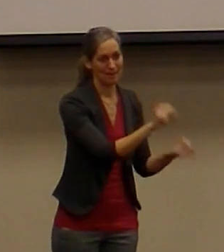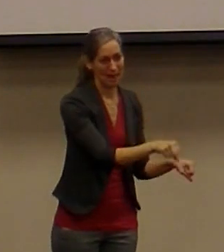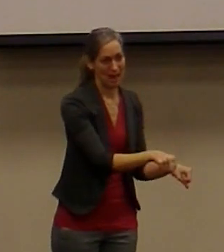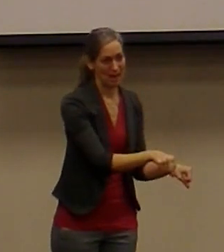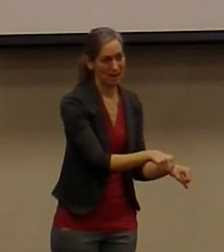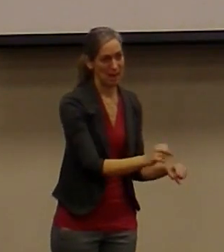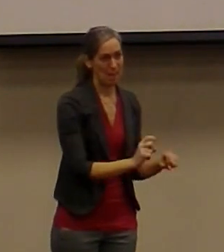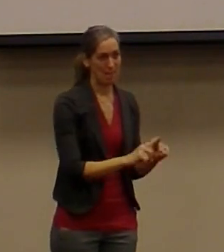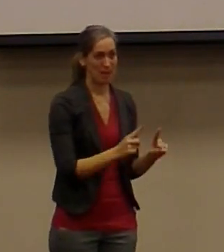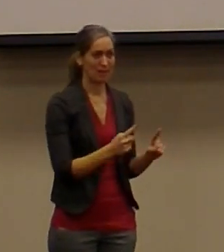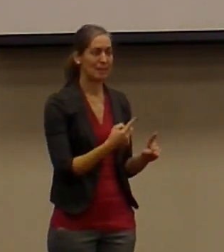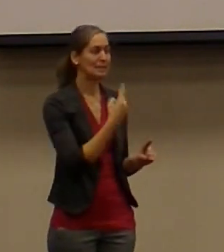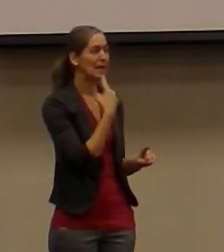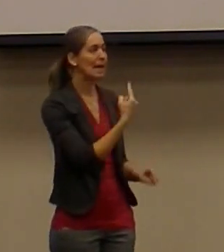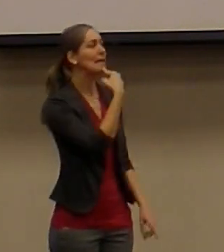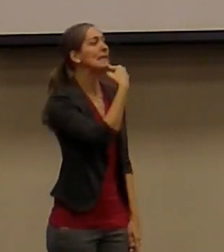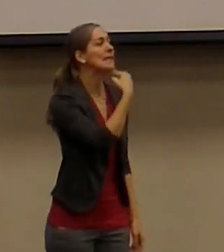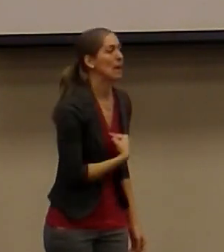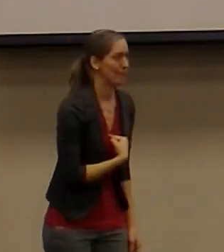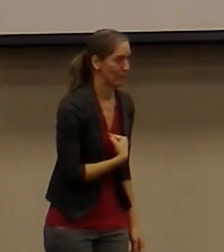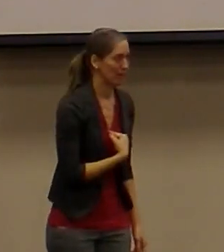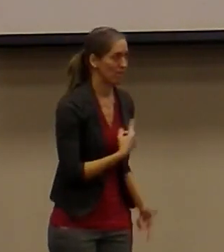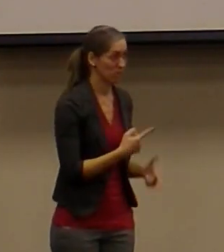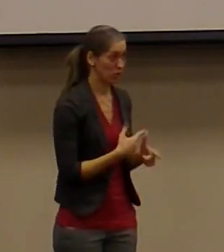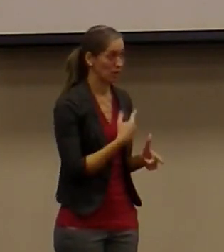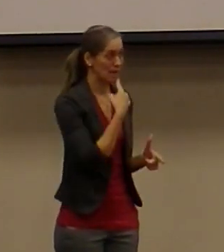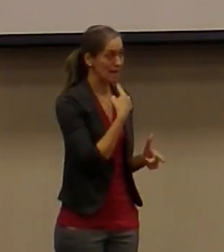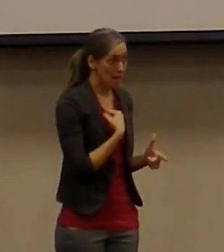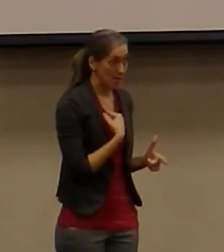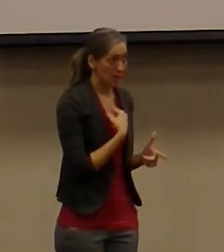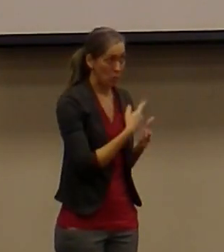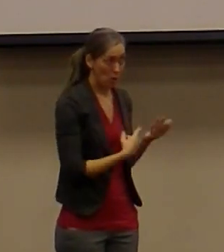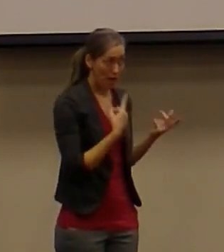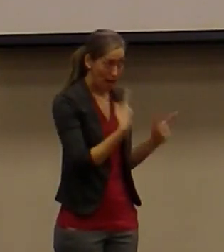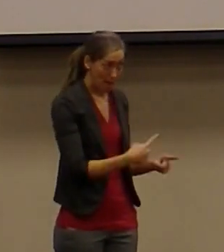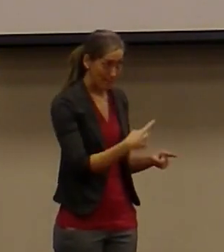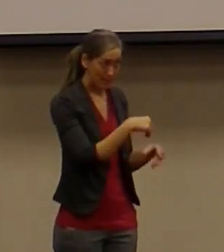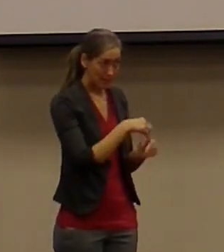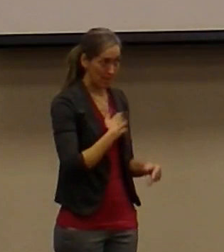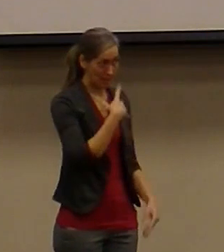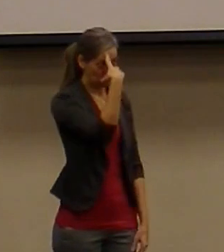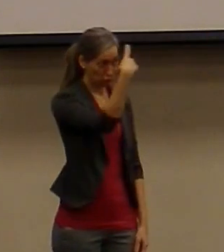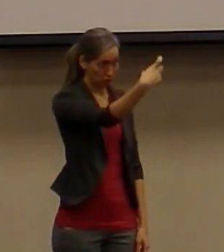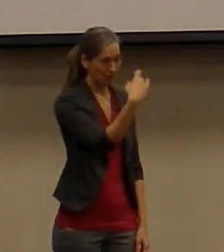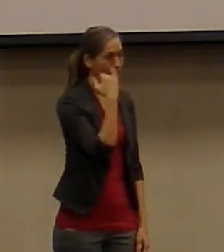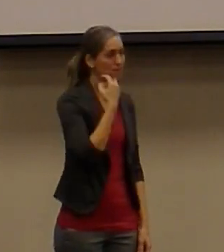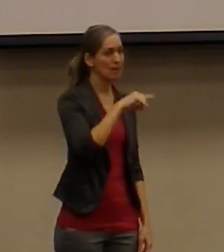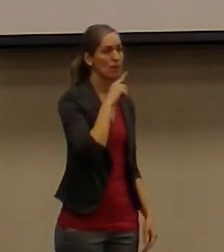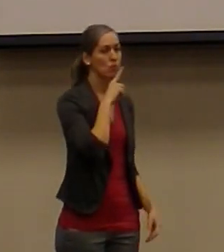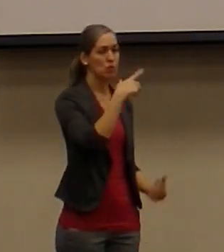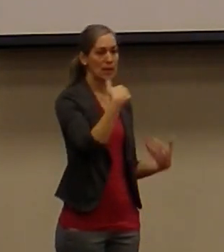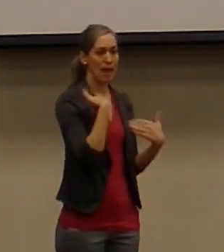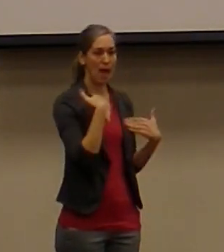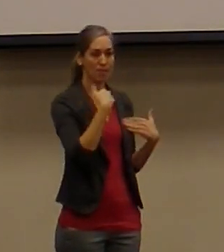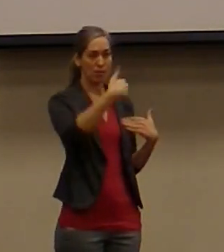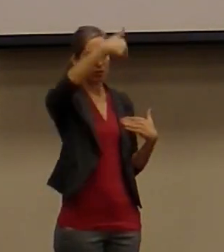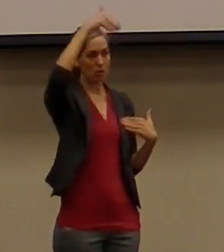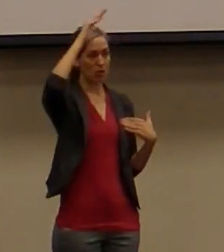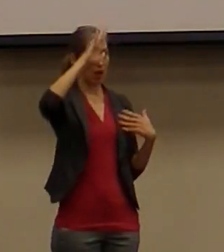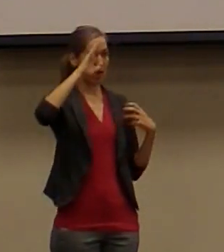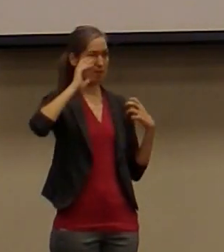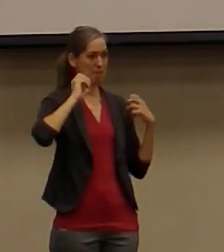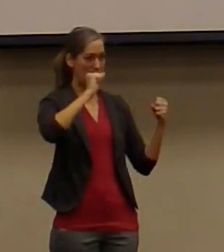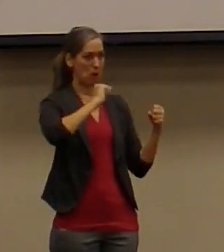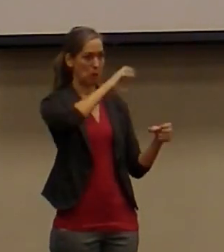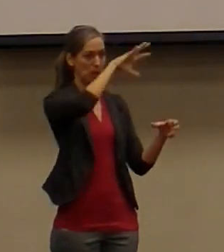But now they have to tell him what was the dream. If they truly have the power of the gods with them